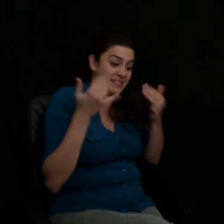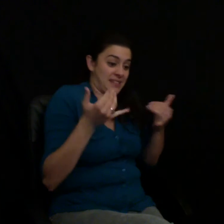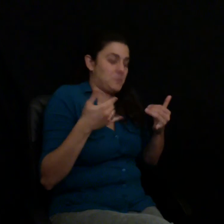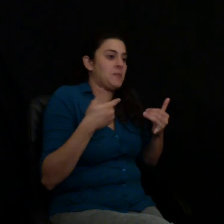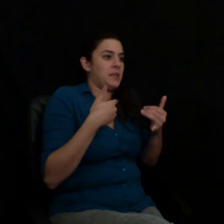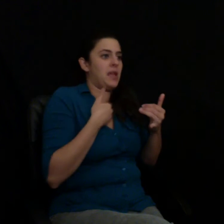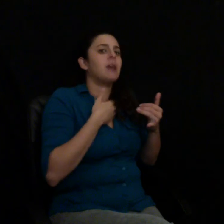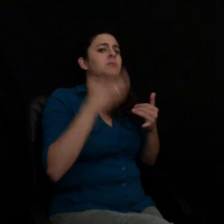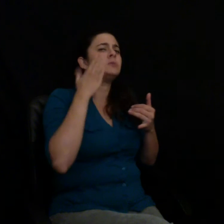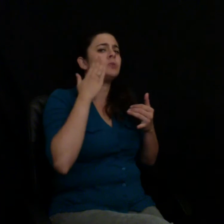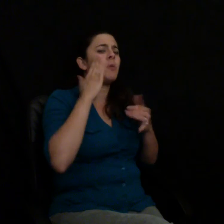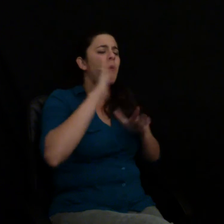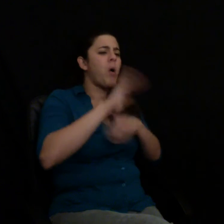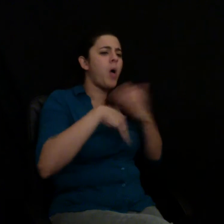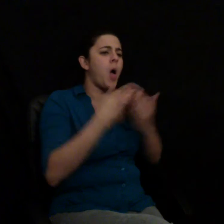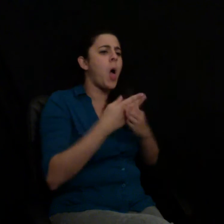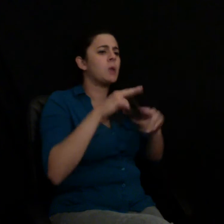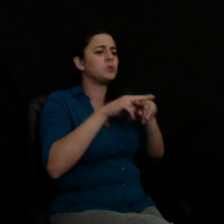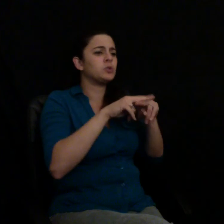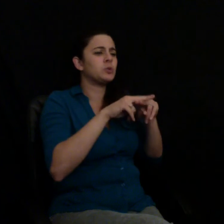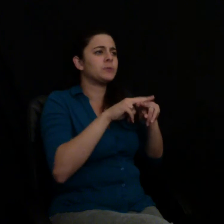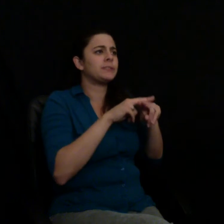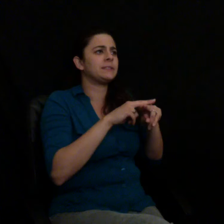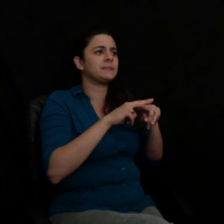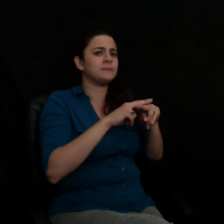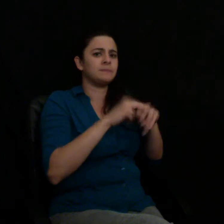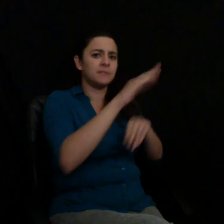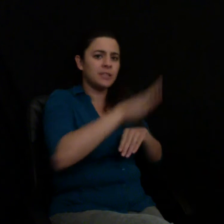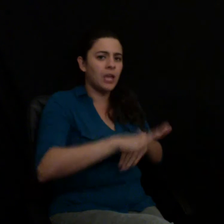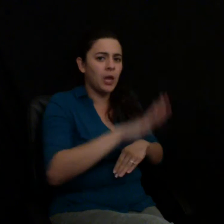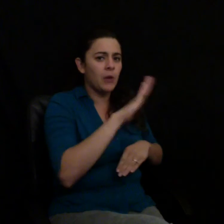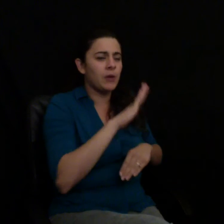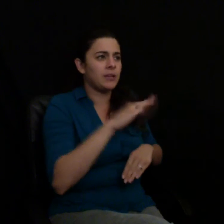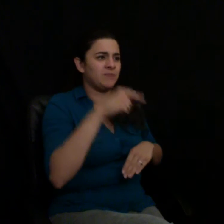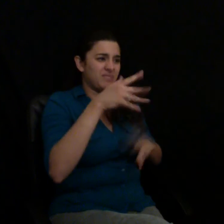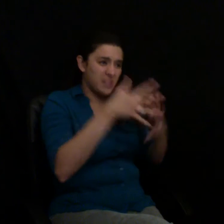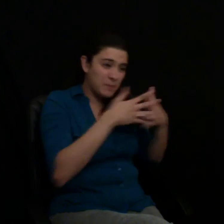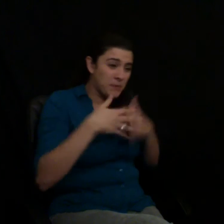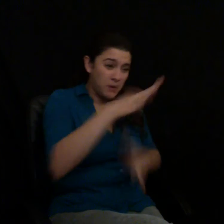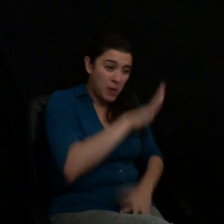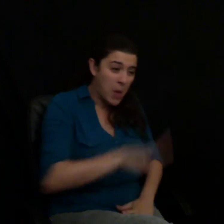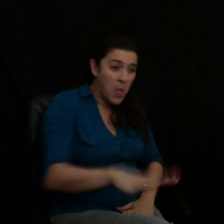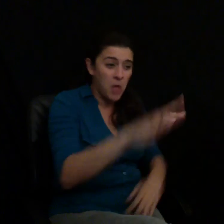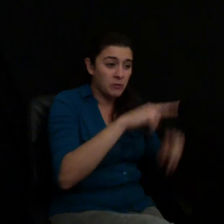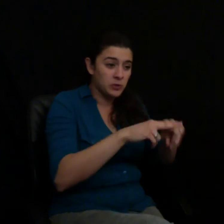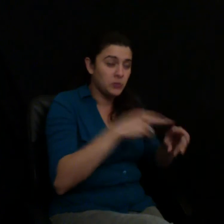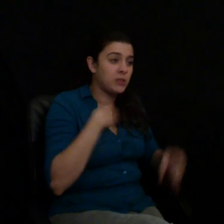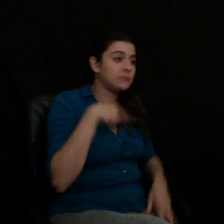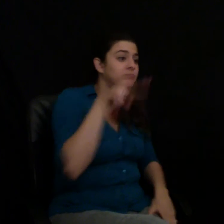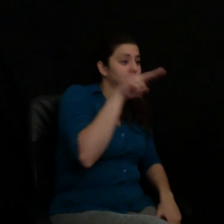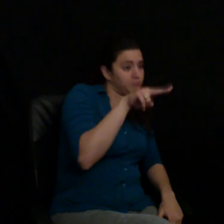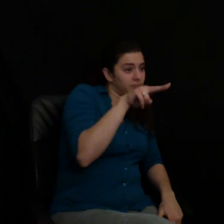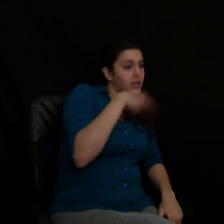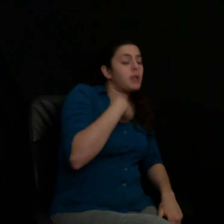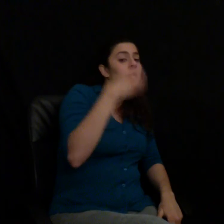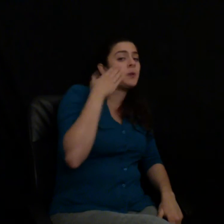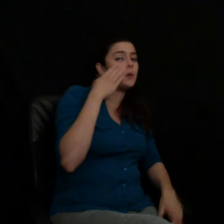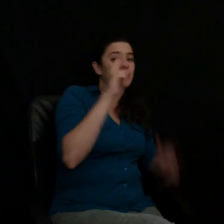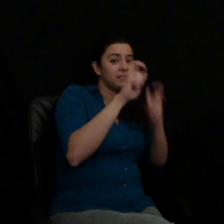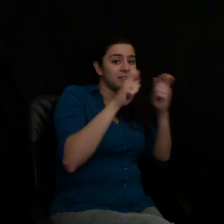America, watch it for about 5 minutes, and I can tell you everything pretty much is going on in that train yard. I can tell you when this train is about to